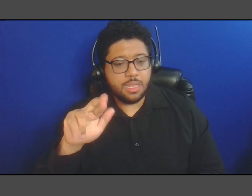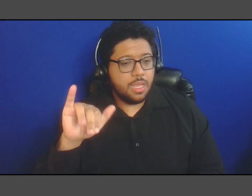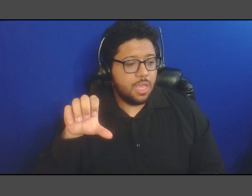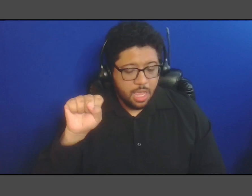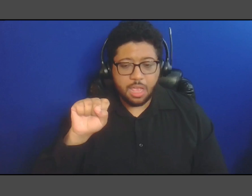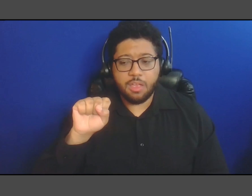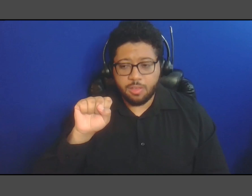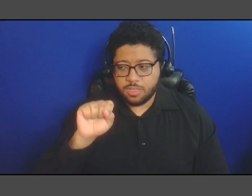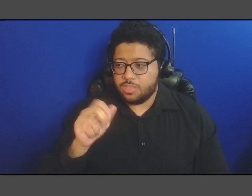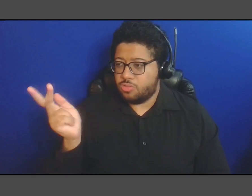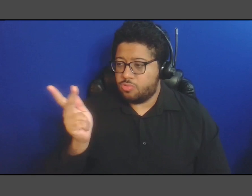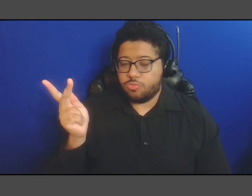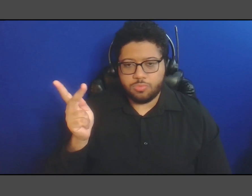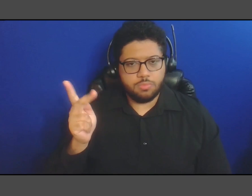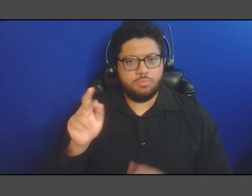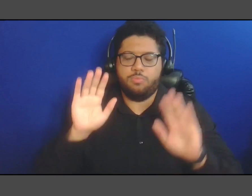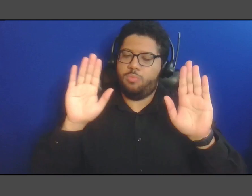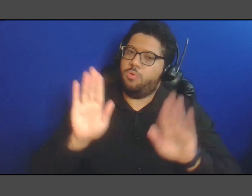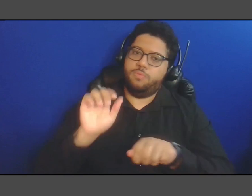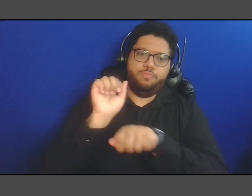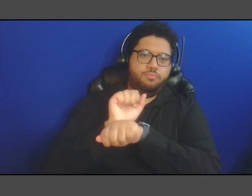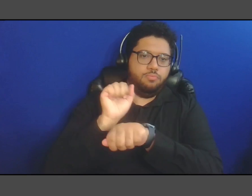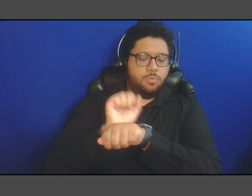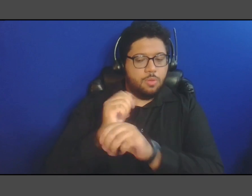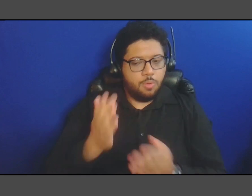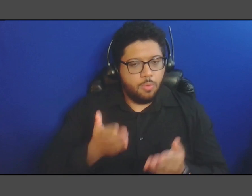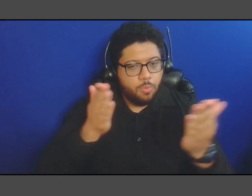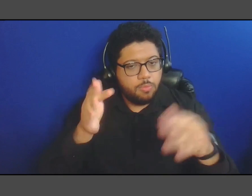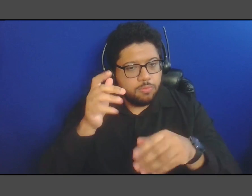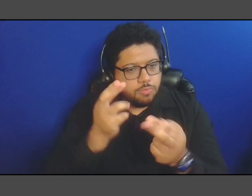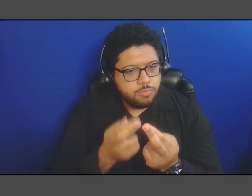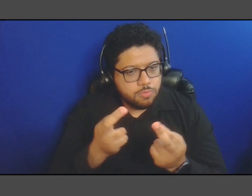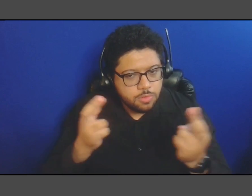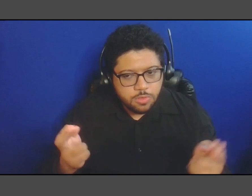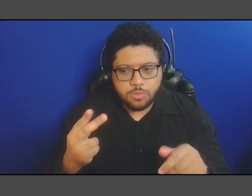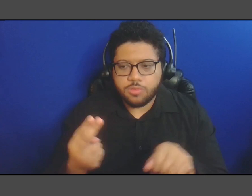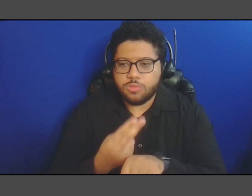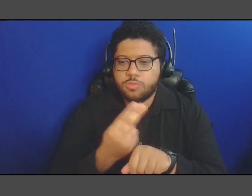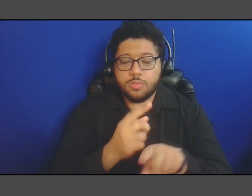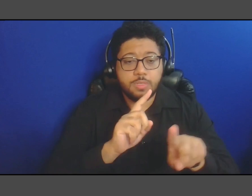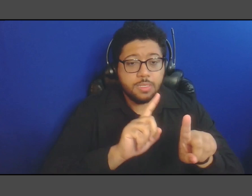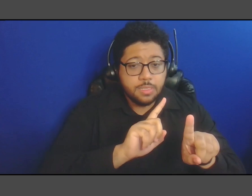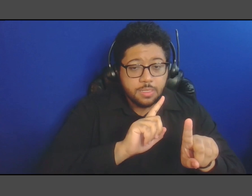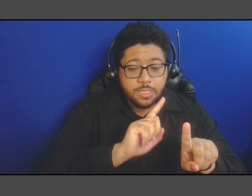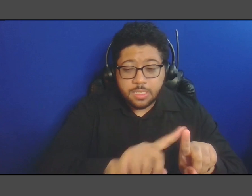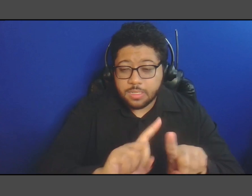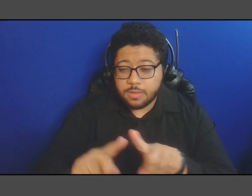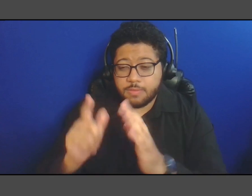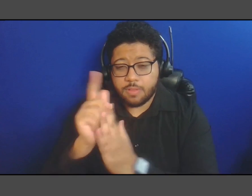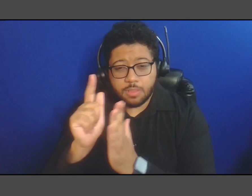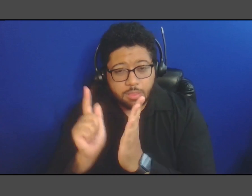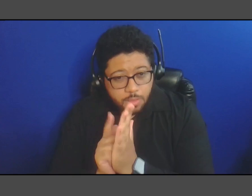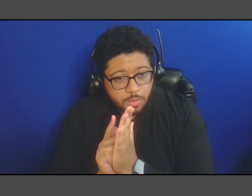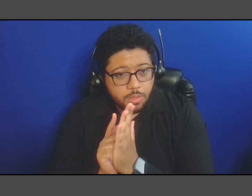us resources through some of the laws that have been passed for landscape